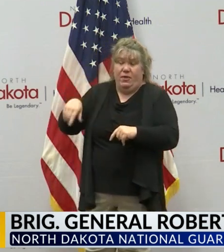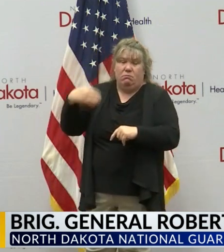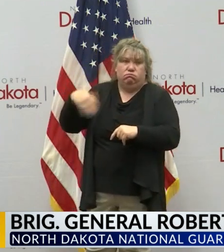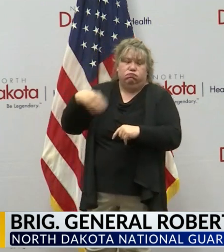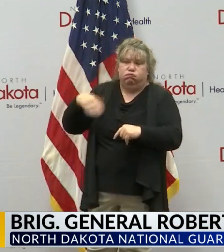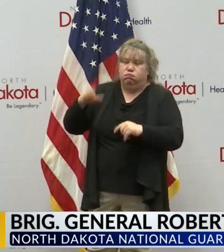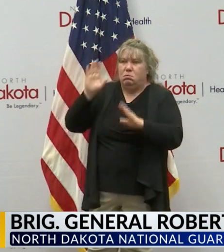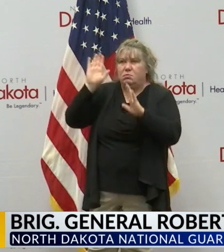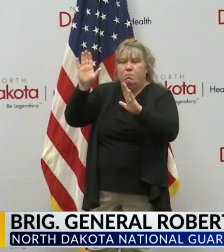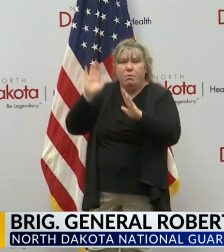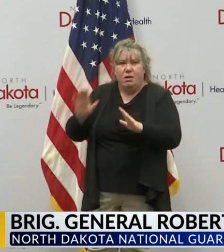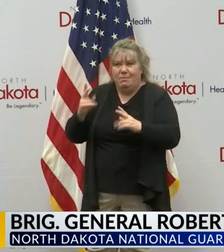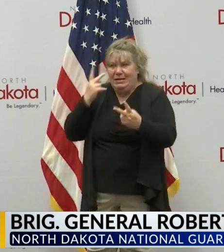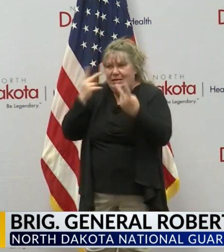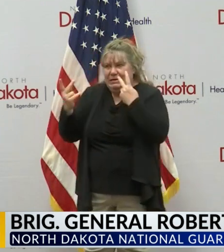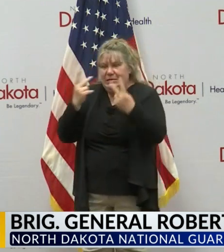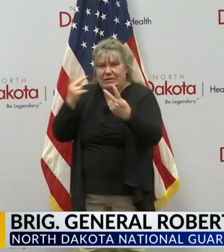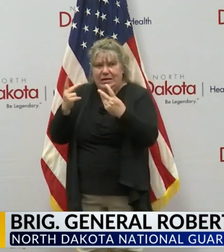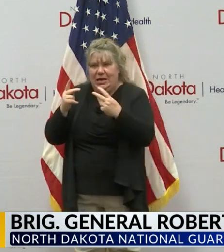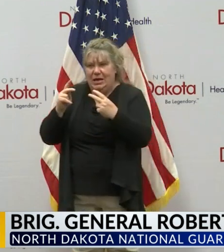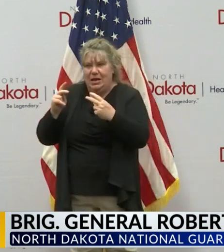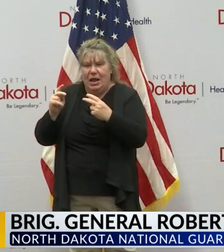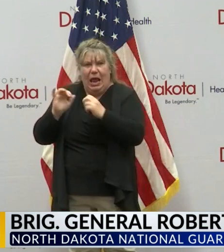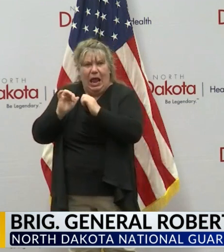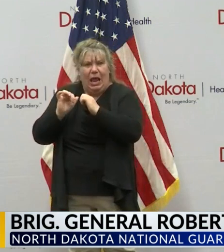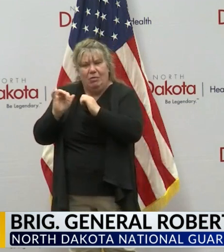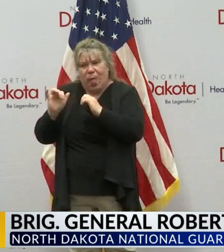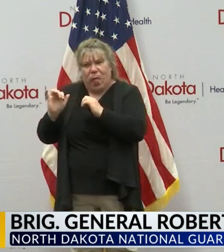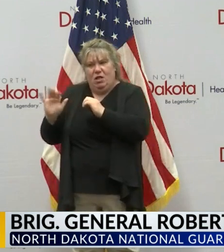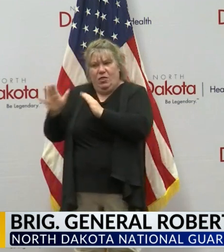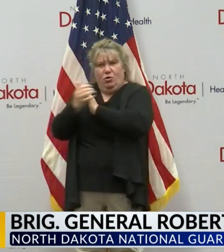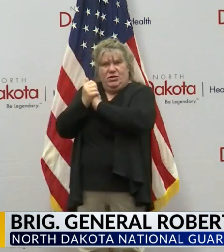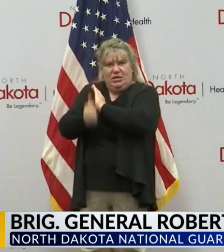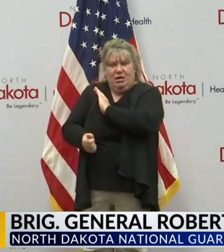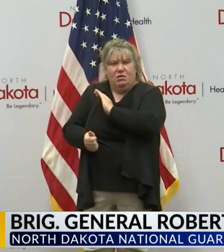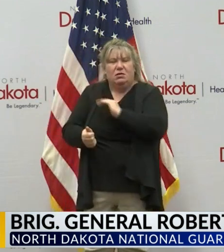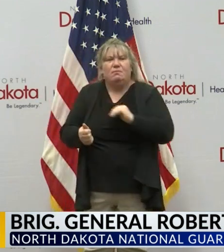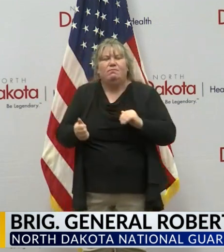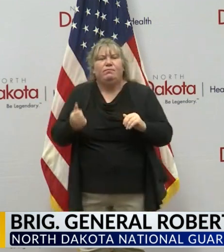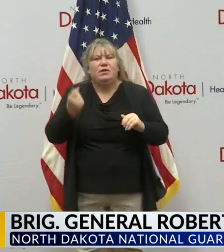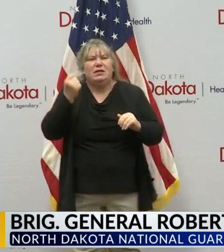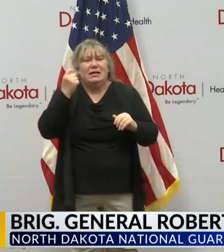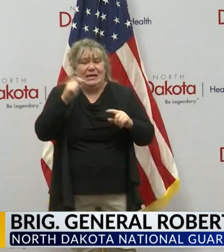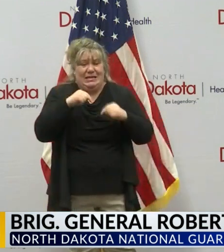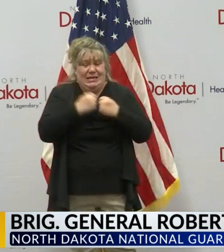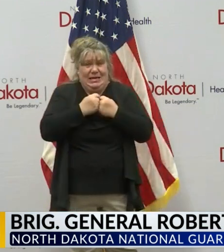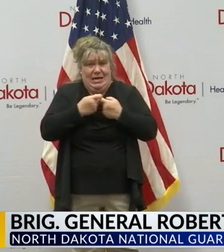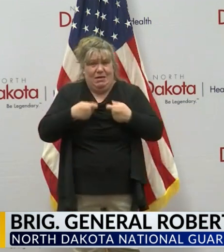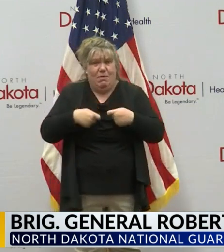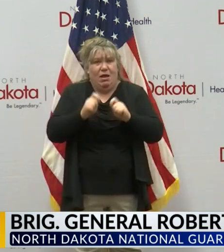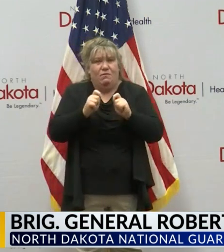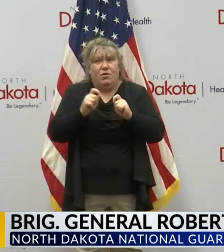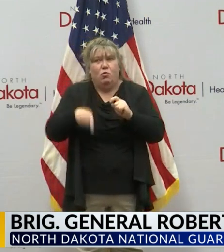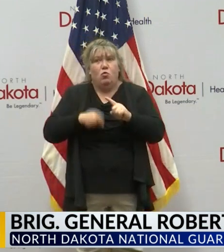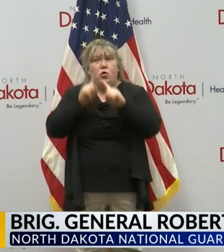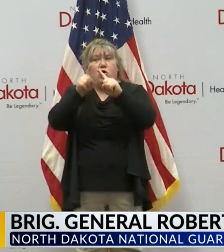see what they're capable of as far as it's a joint team effort when we go out into these communities.